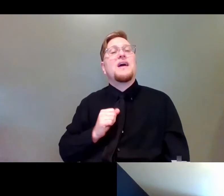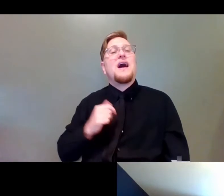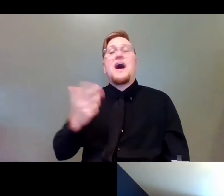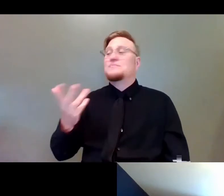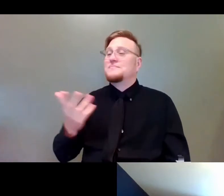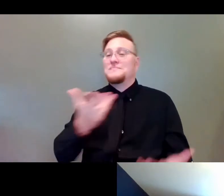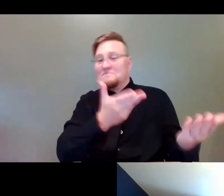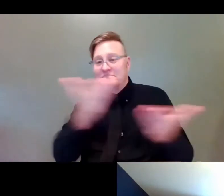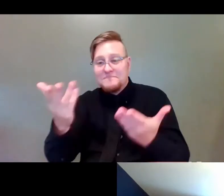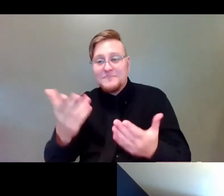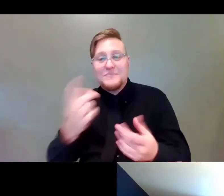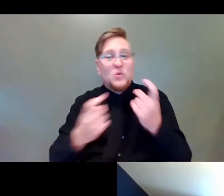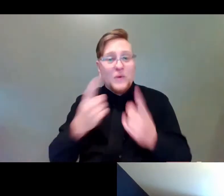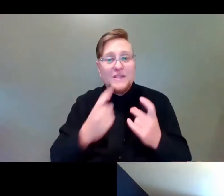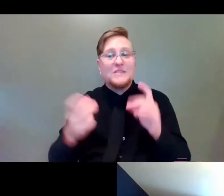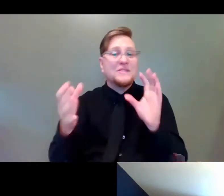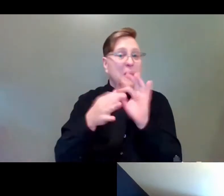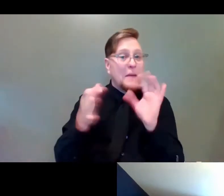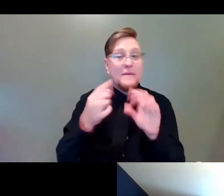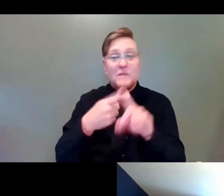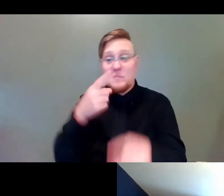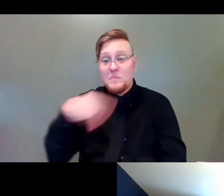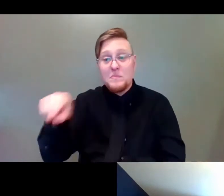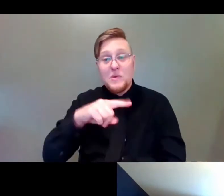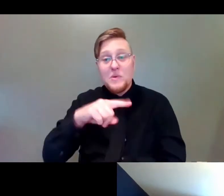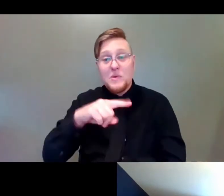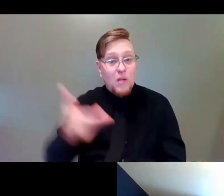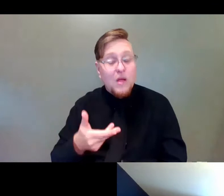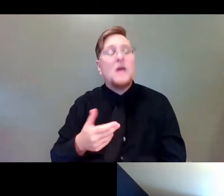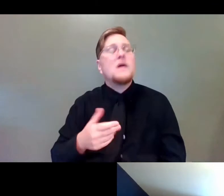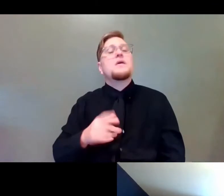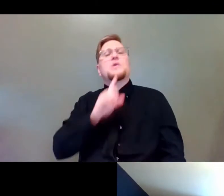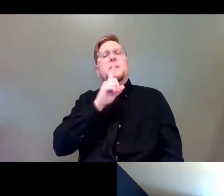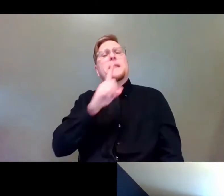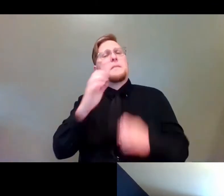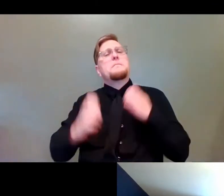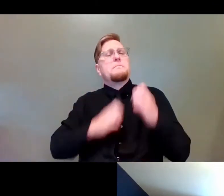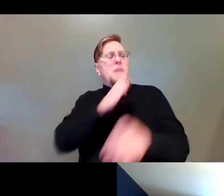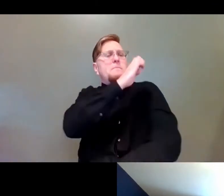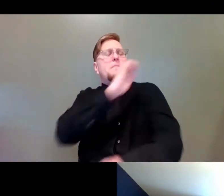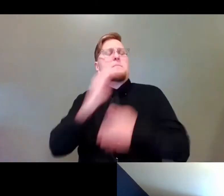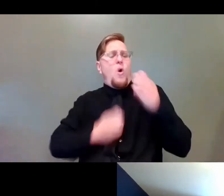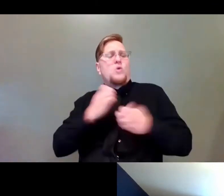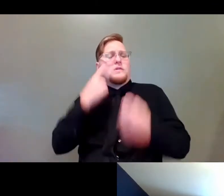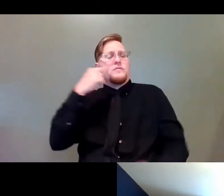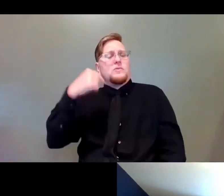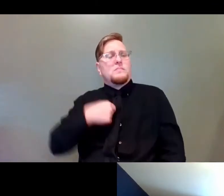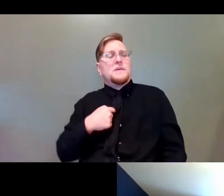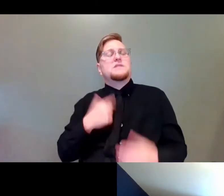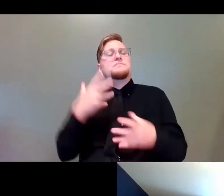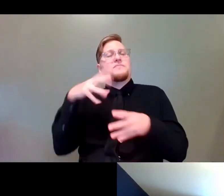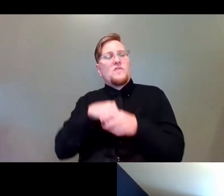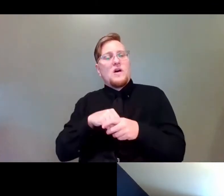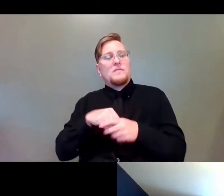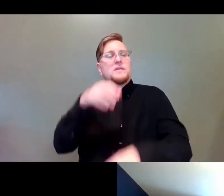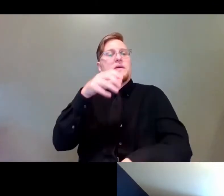any questions or any comments. But it was a very emotional thing for me to do The Power of Wild. It was not